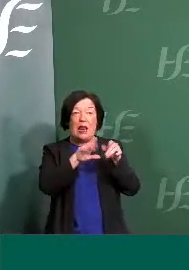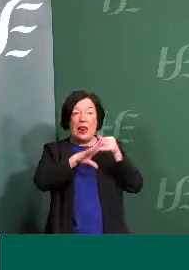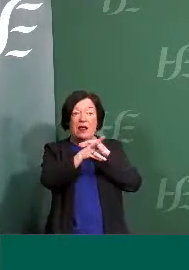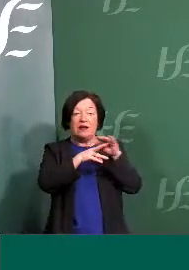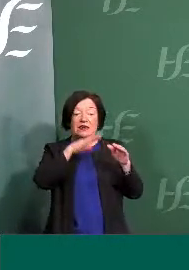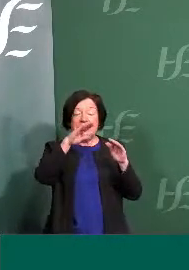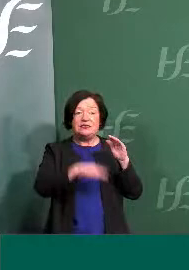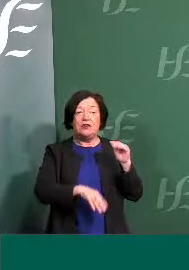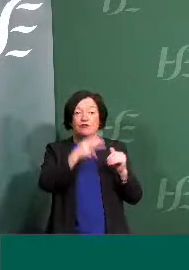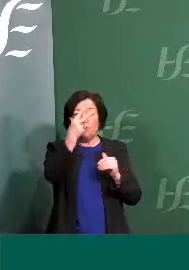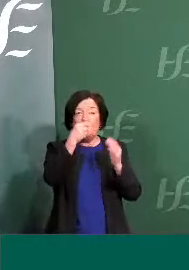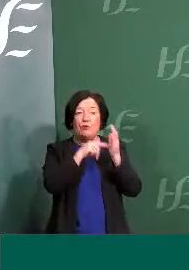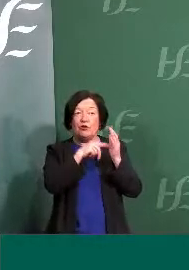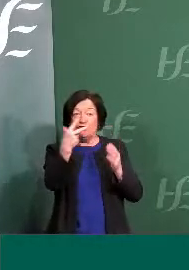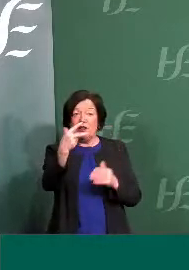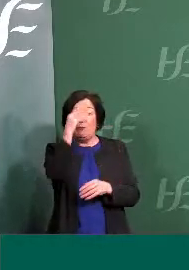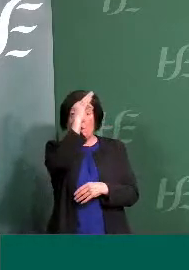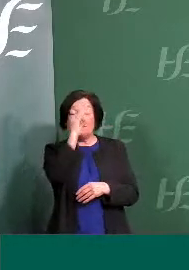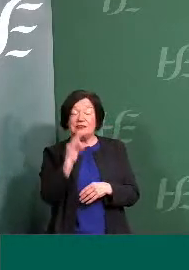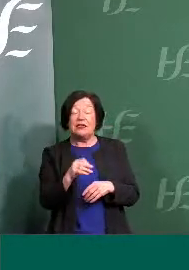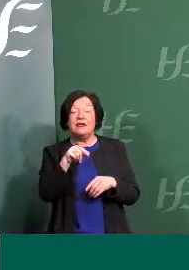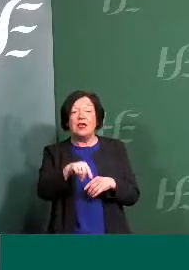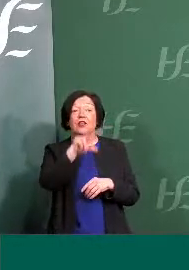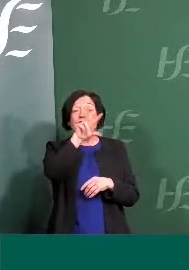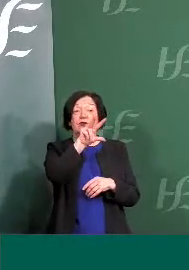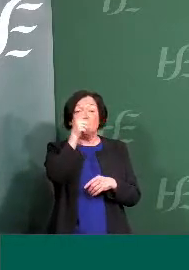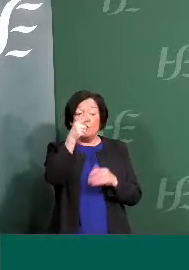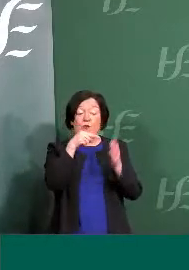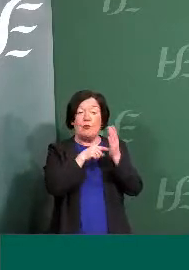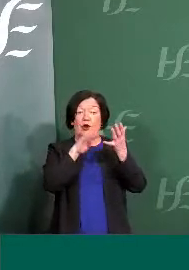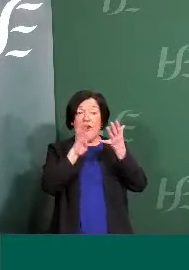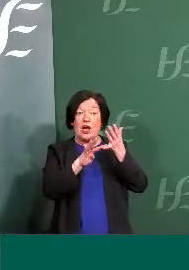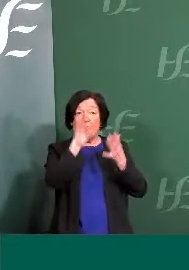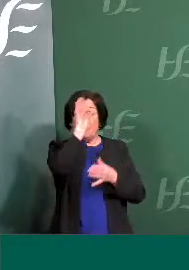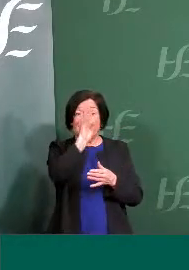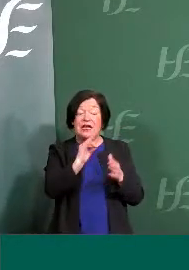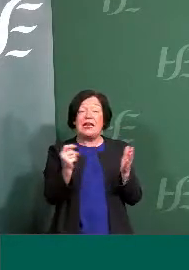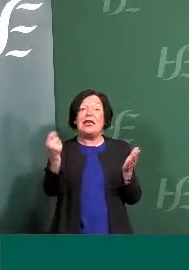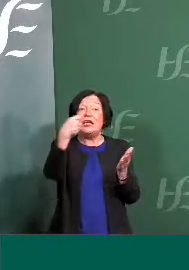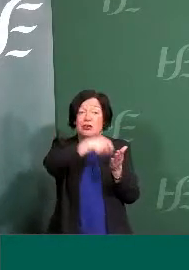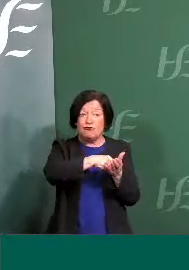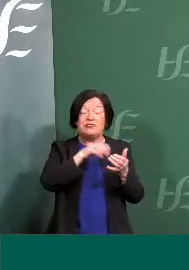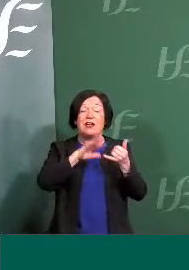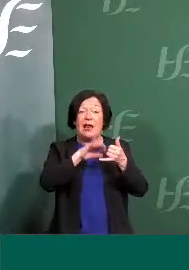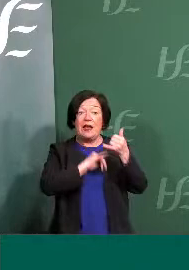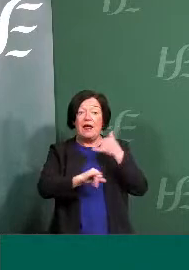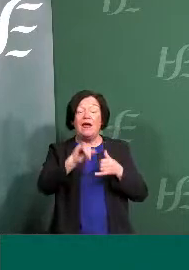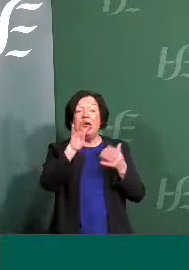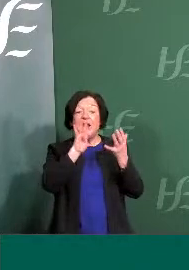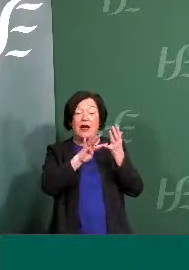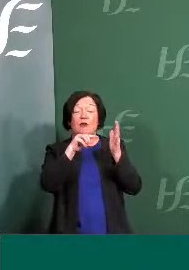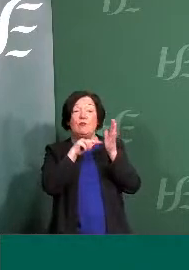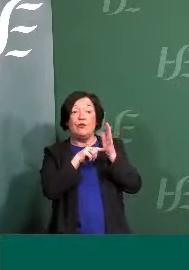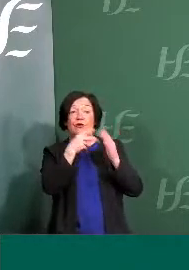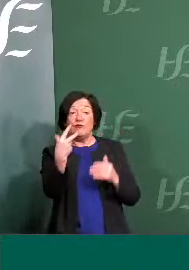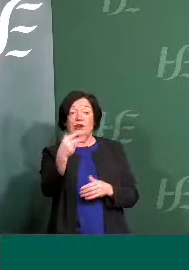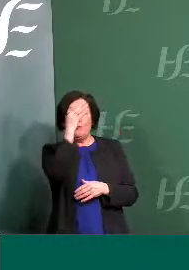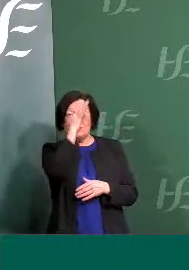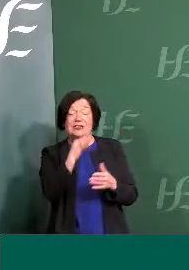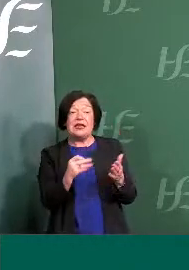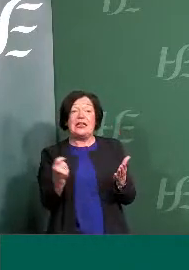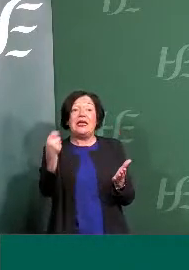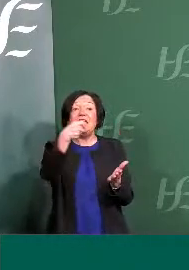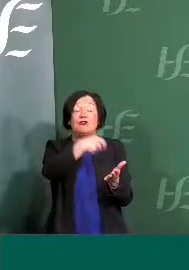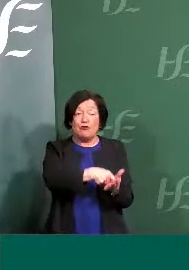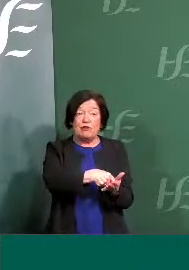down 3.3%, but that's a 31.9% increase on last year and a 9.3% increase